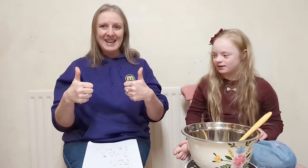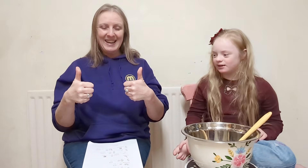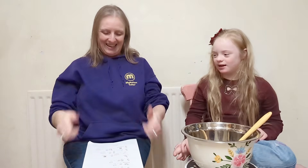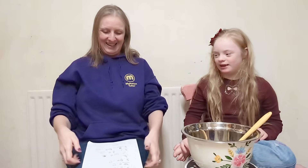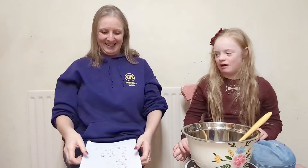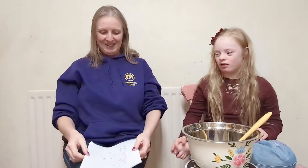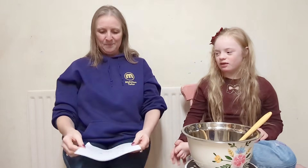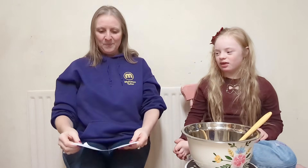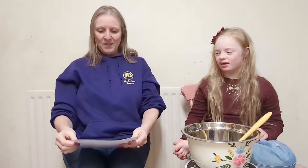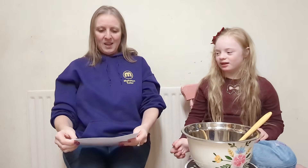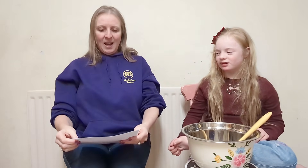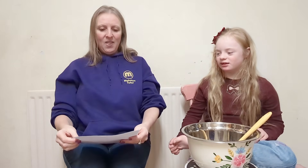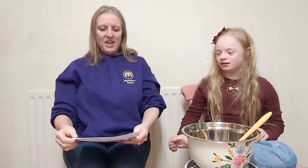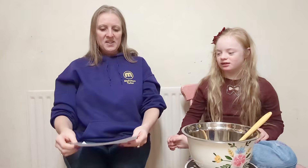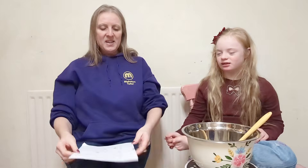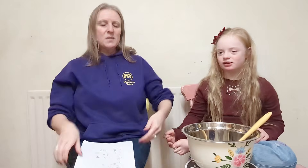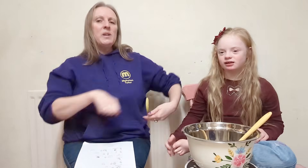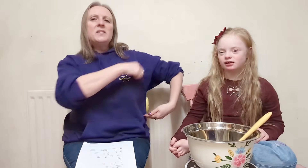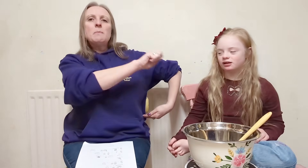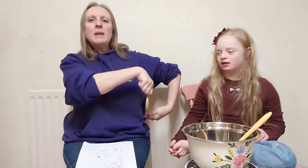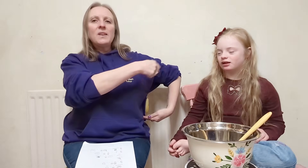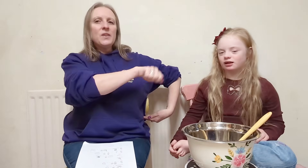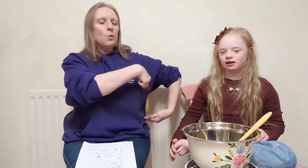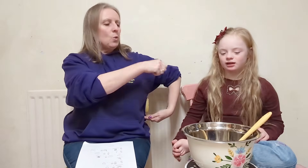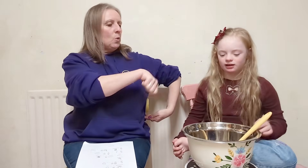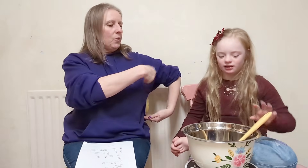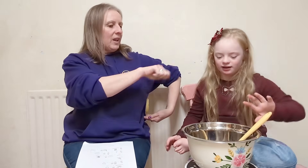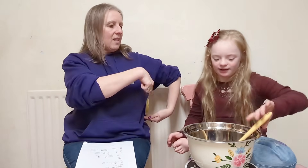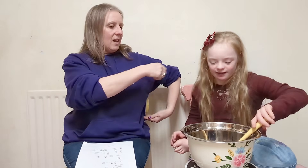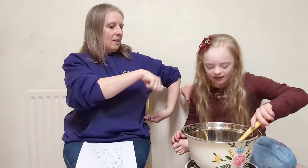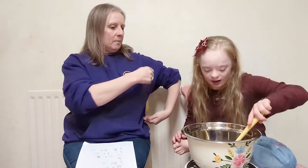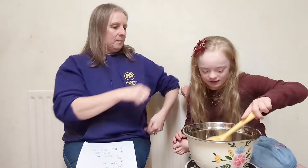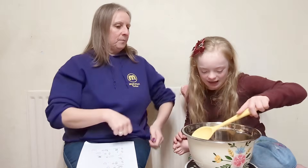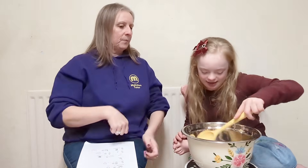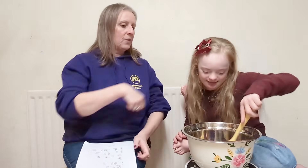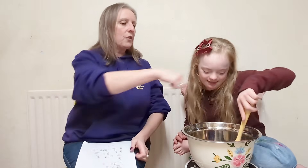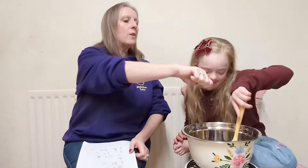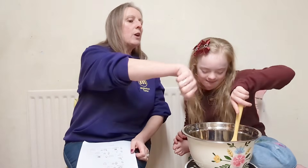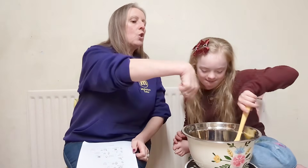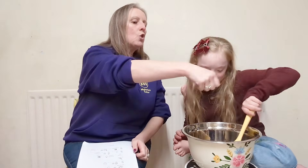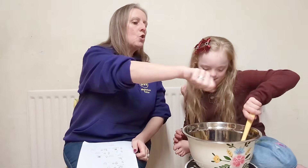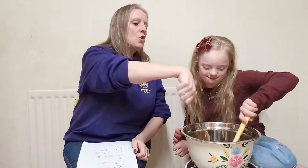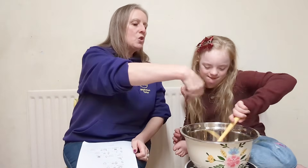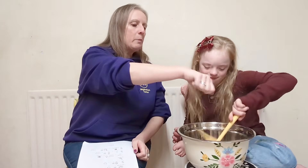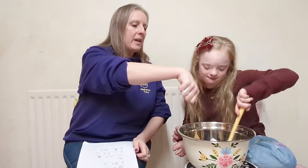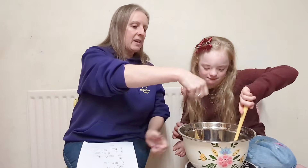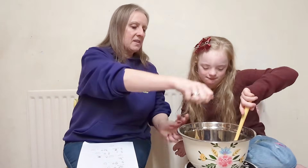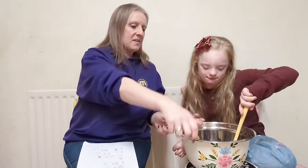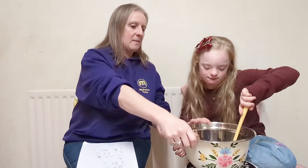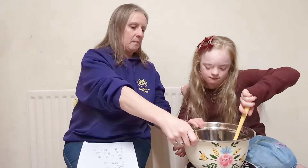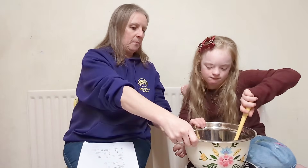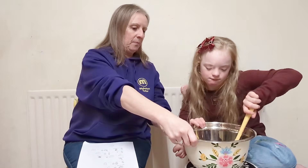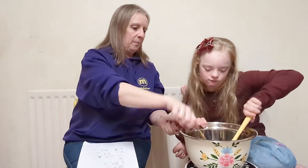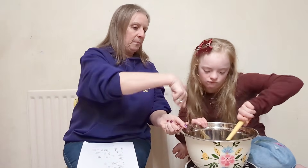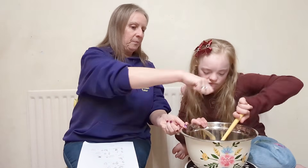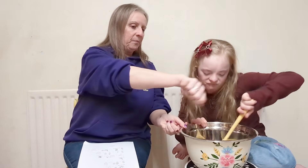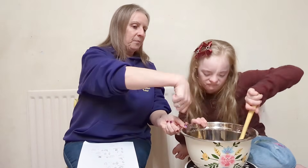Fantastic. Now, please. And then it says we need to mix it all together. Oh, yes. So give it a good mix.